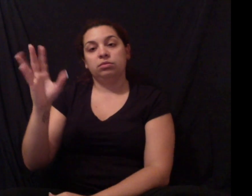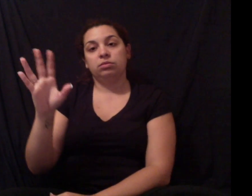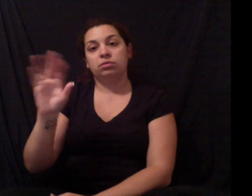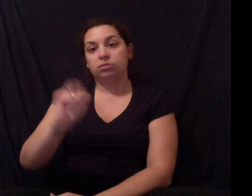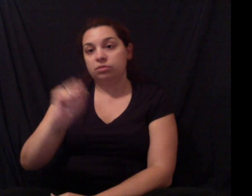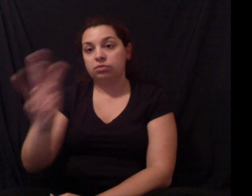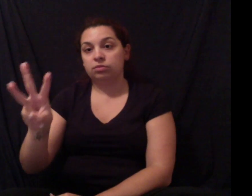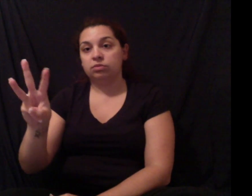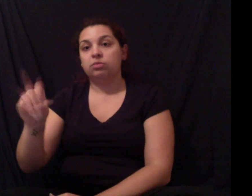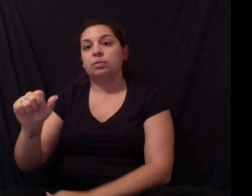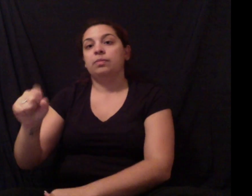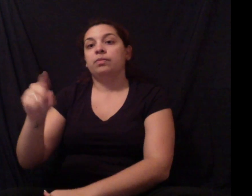igloosoftware.com/upvoted. Again, that's